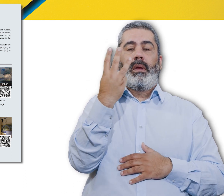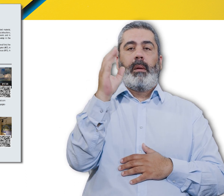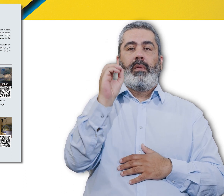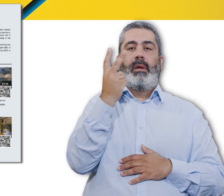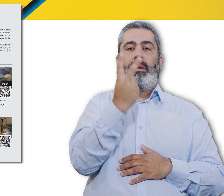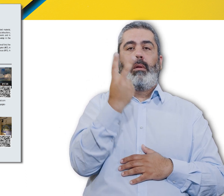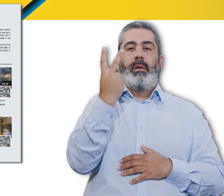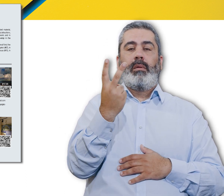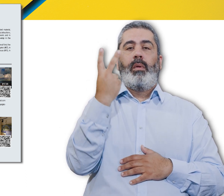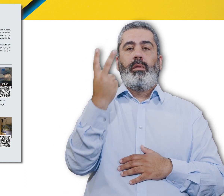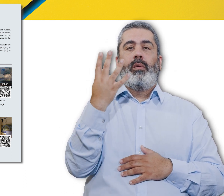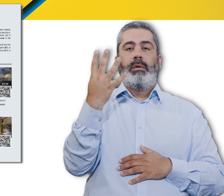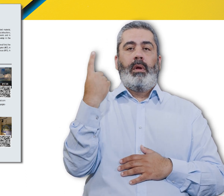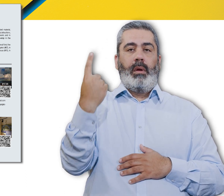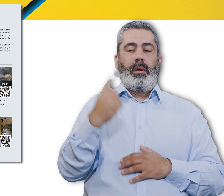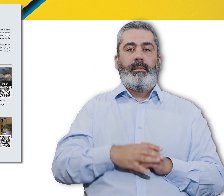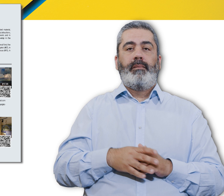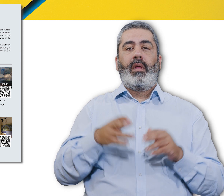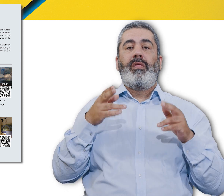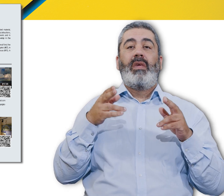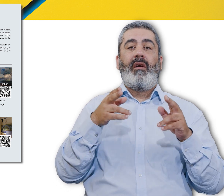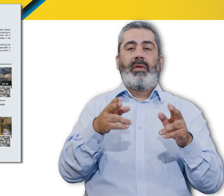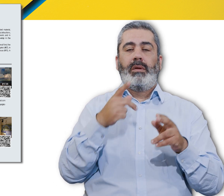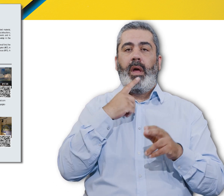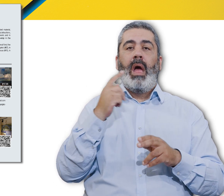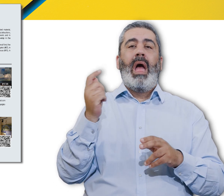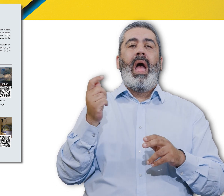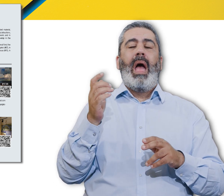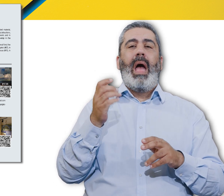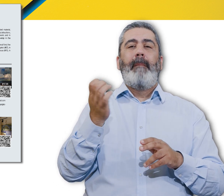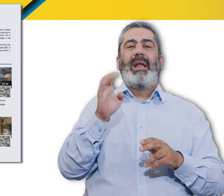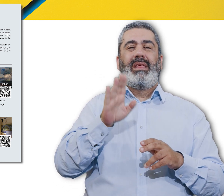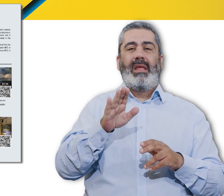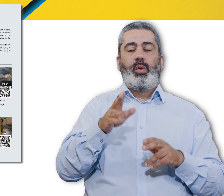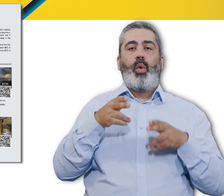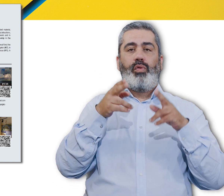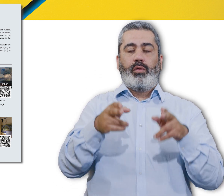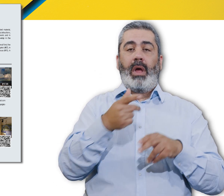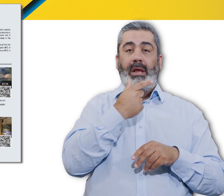Road, 44007 Aspragiloi. Mavroneia, number 2. Phone